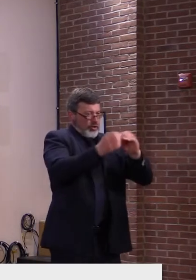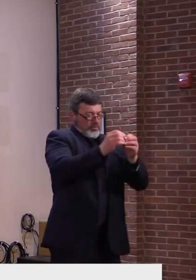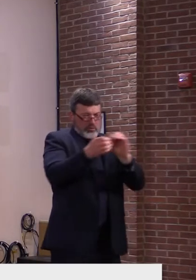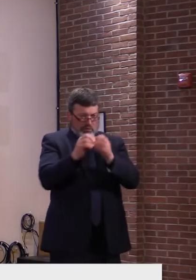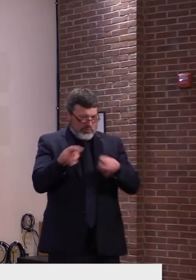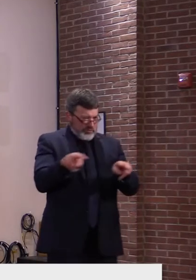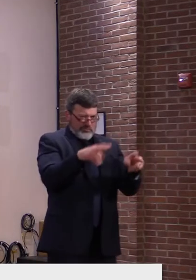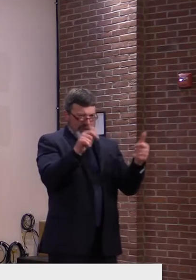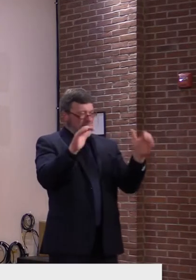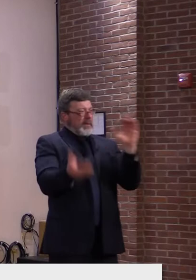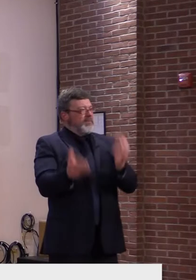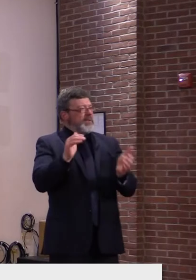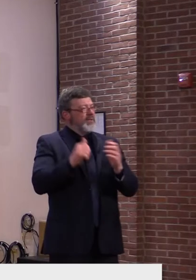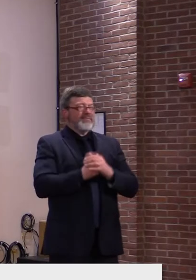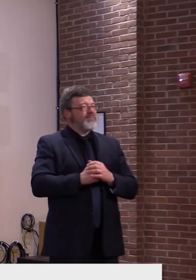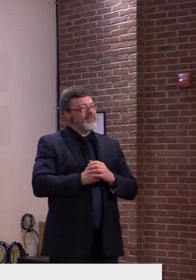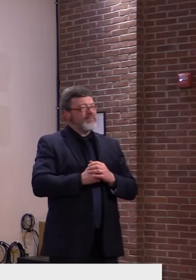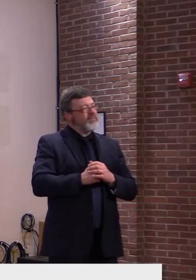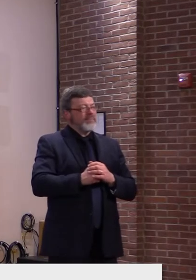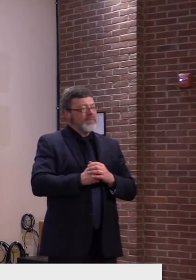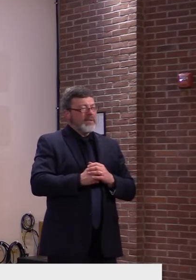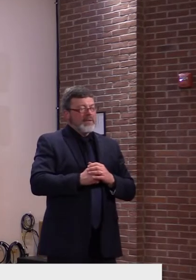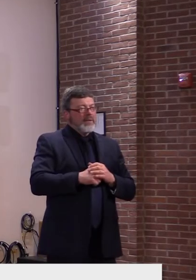people in that unvaccinated